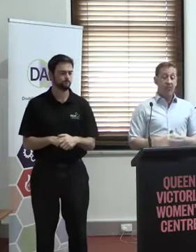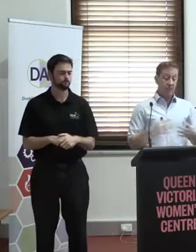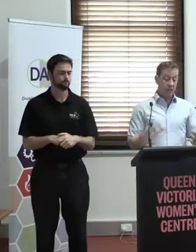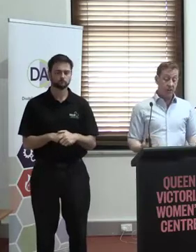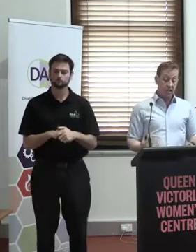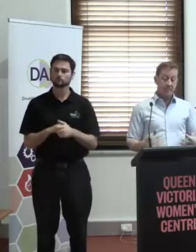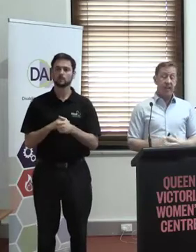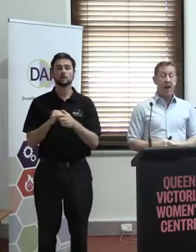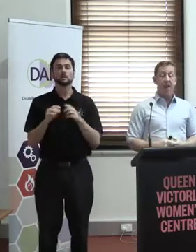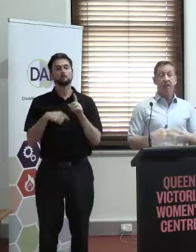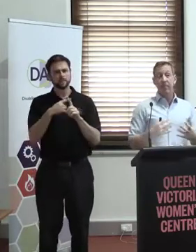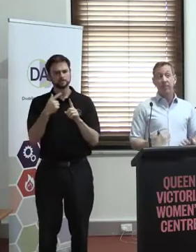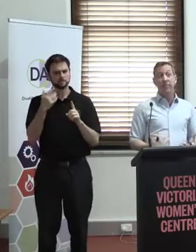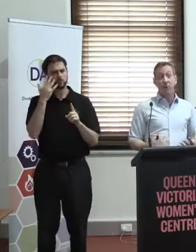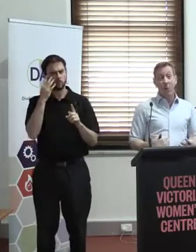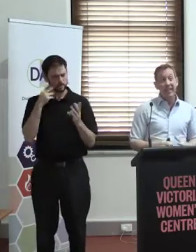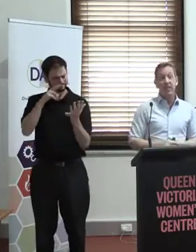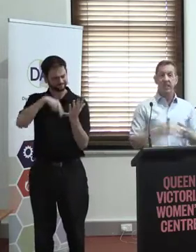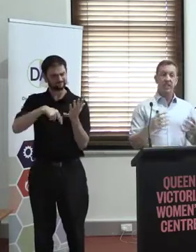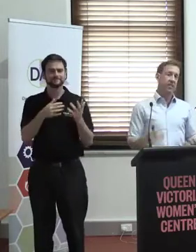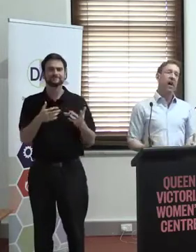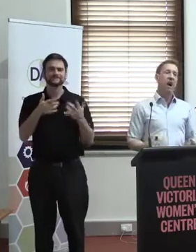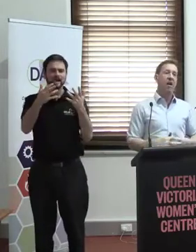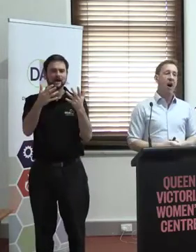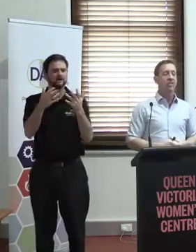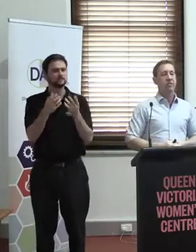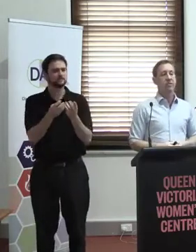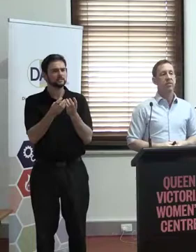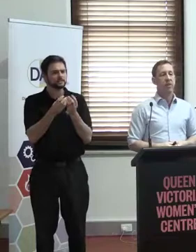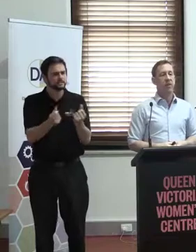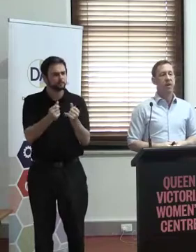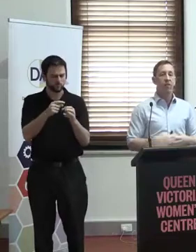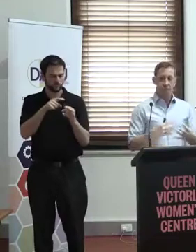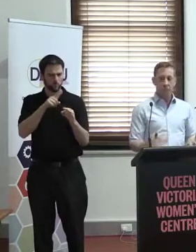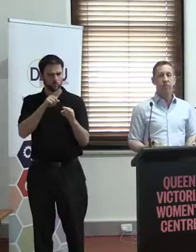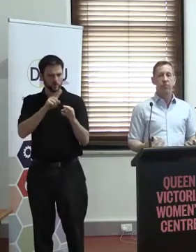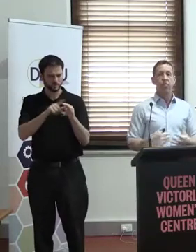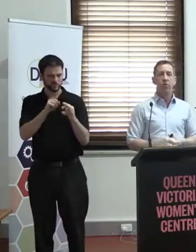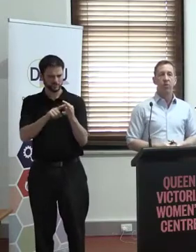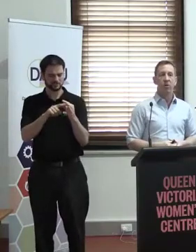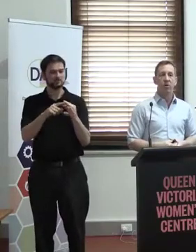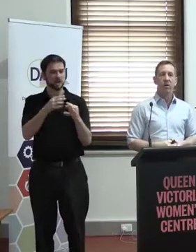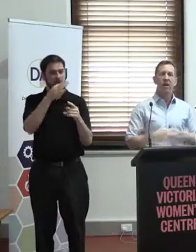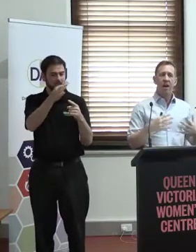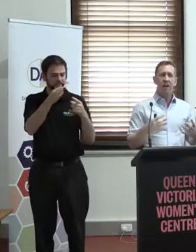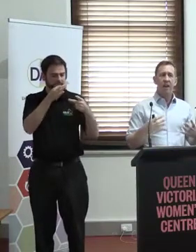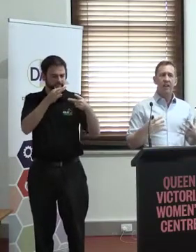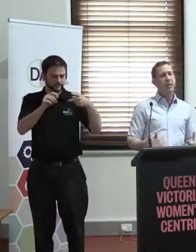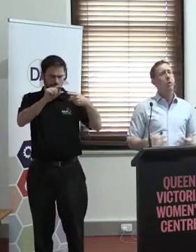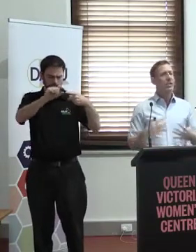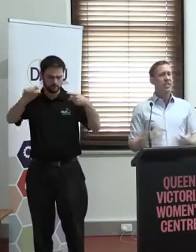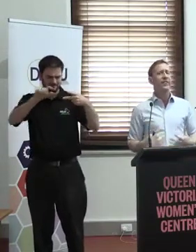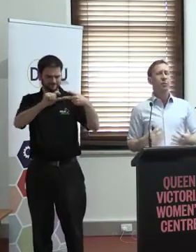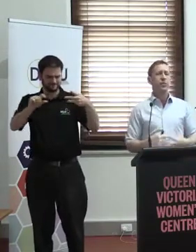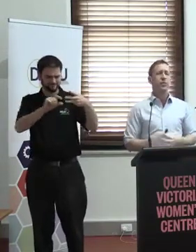We have also noticed that some of the questions that are asked of you to report on